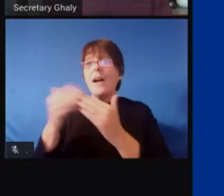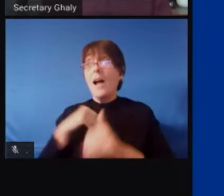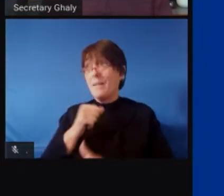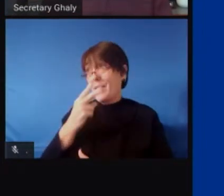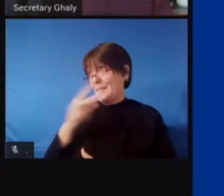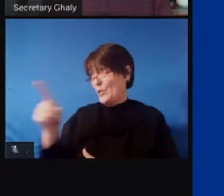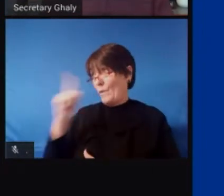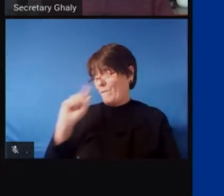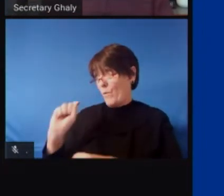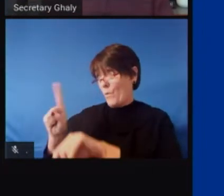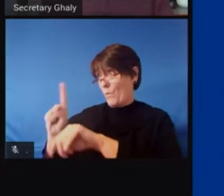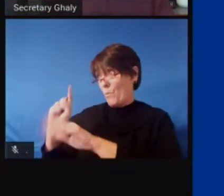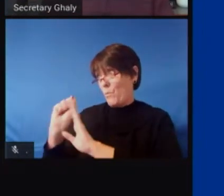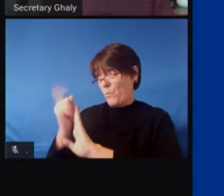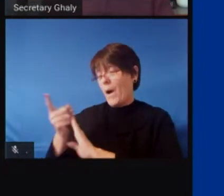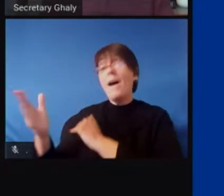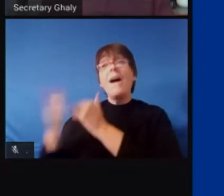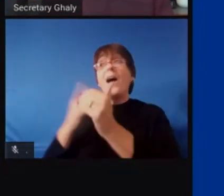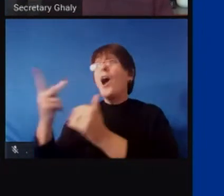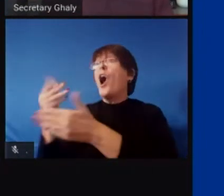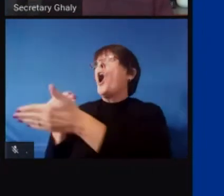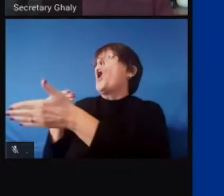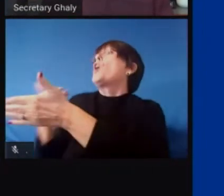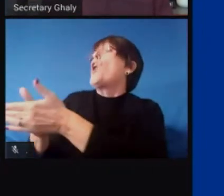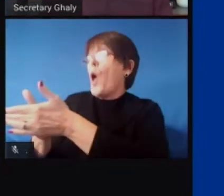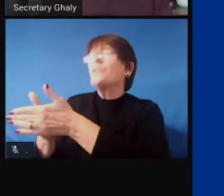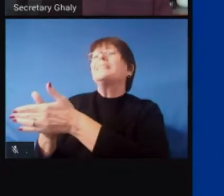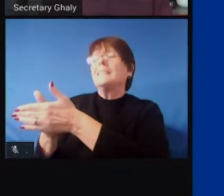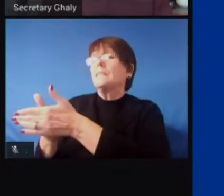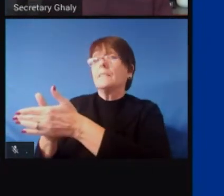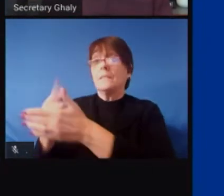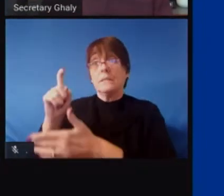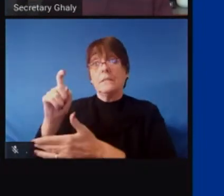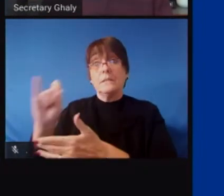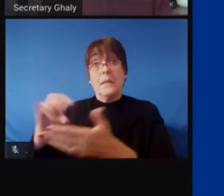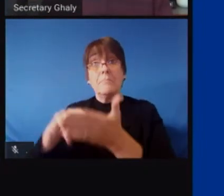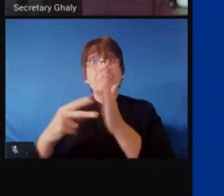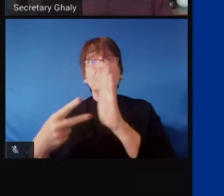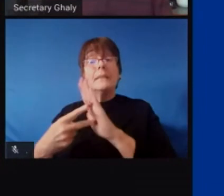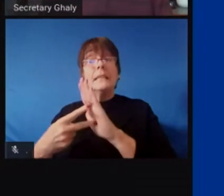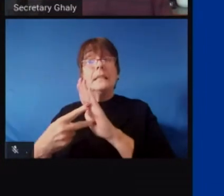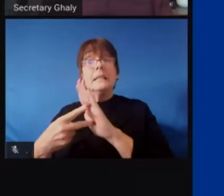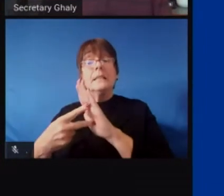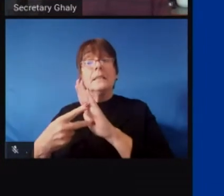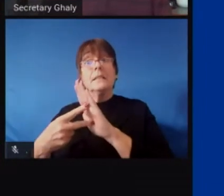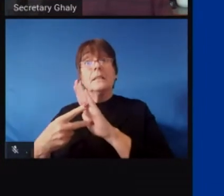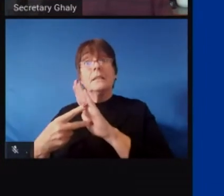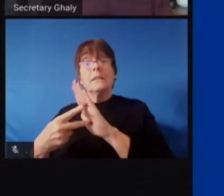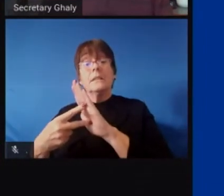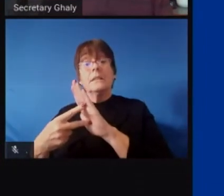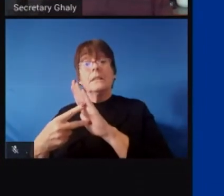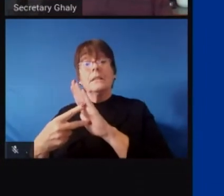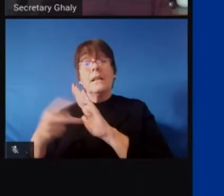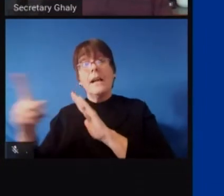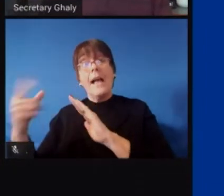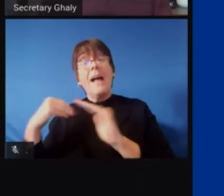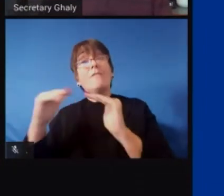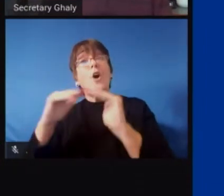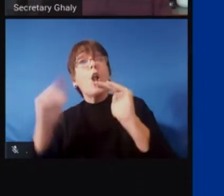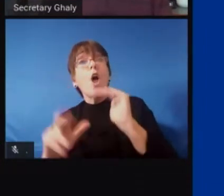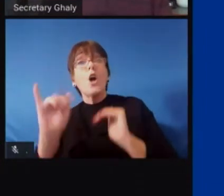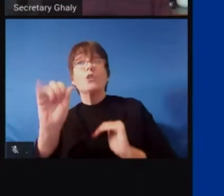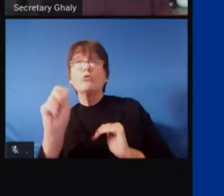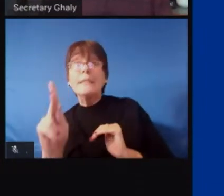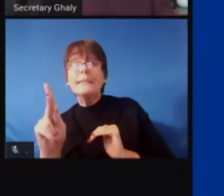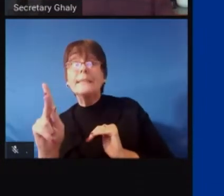for a while, just because they're close to us personally doesn't mean that they have a lower risk of